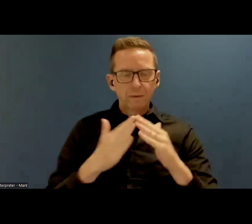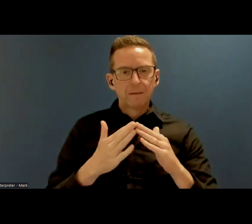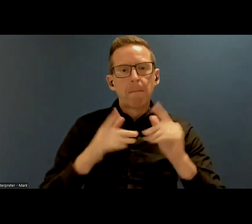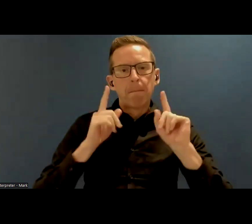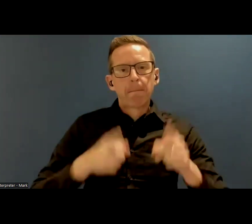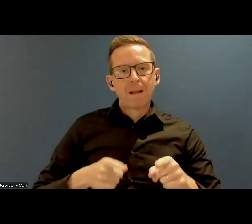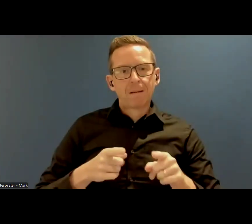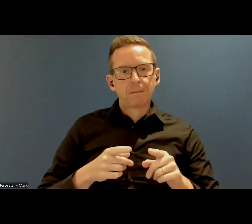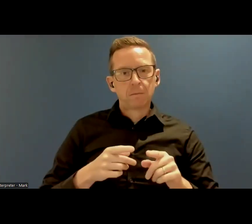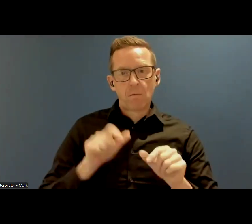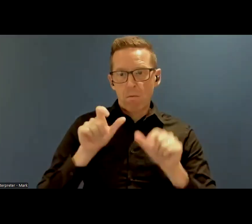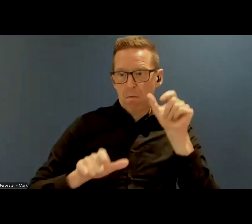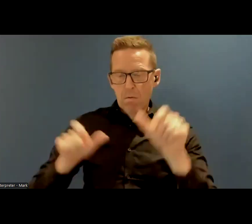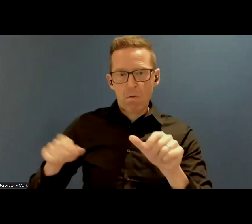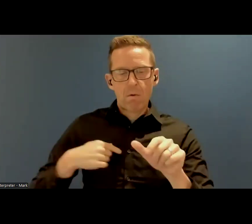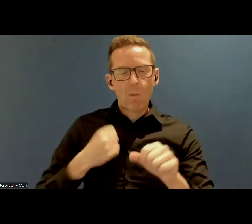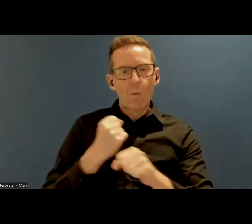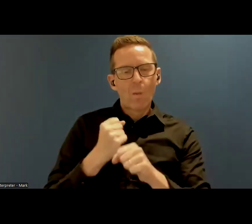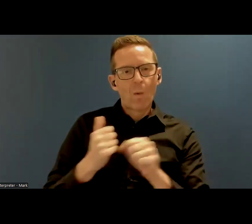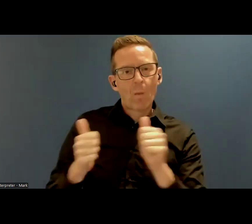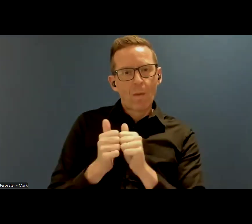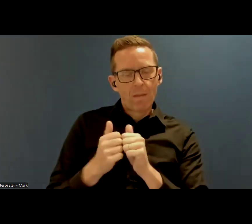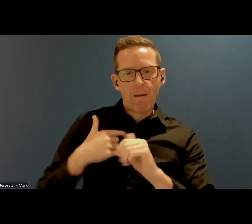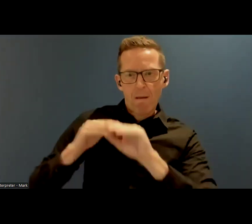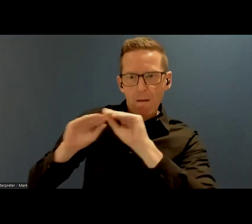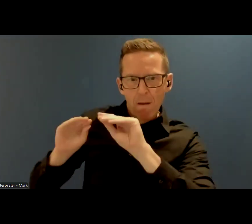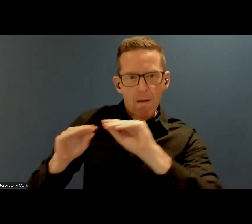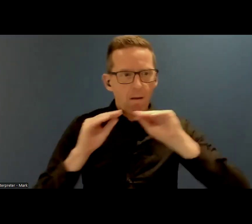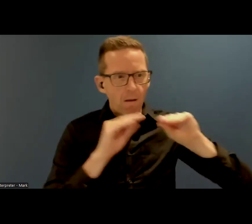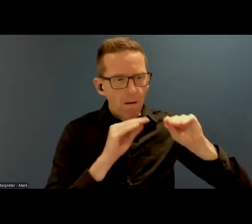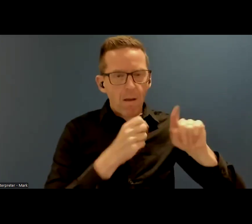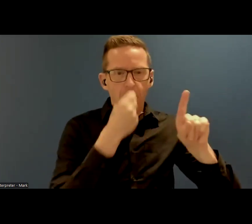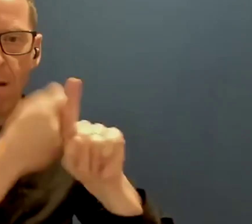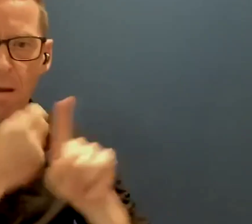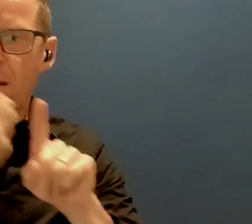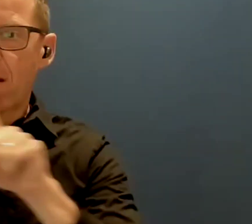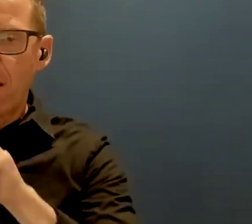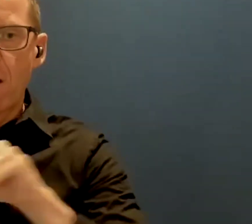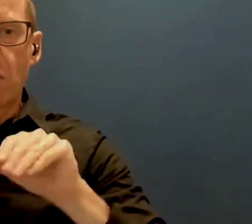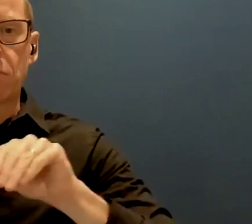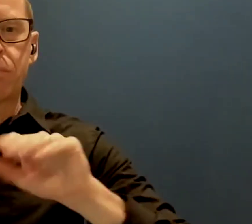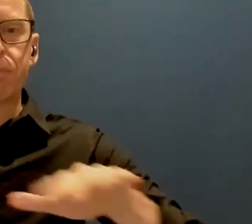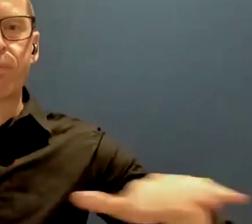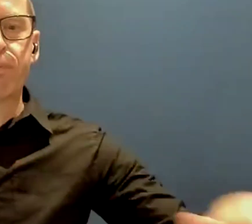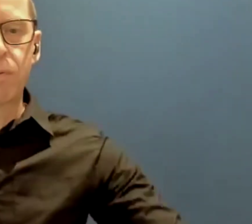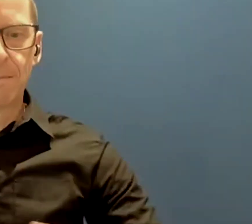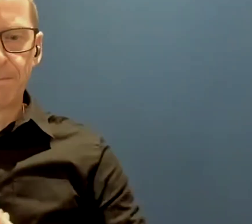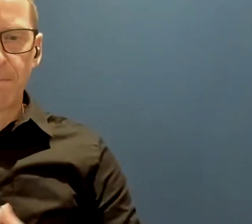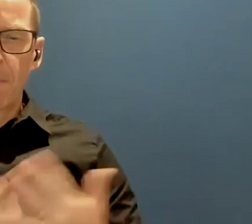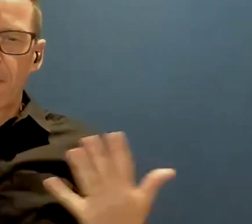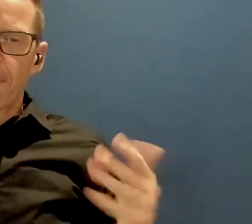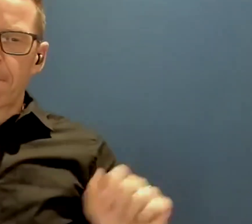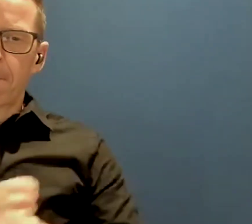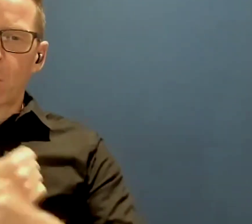pertinent question, because we can advocate for deinstitutionalization well, but